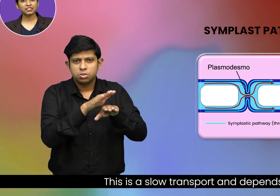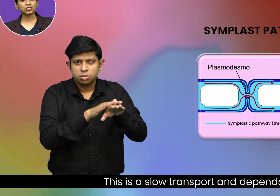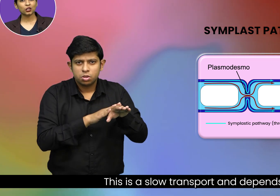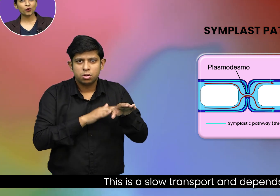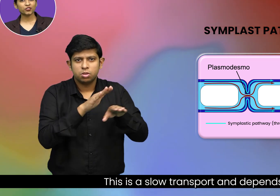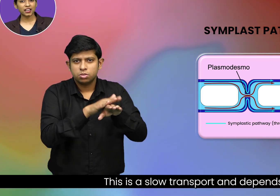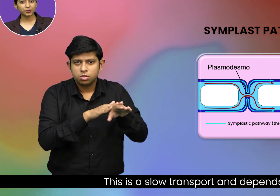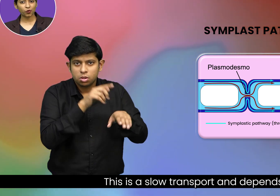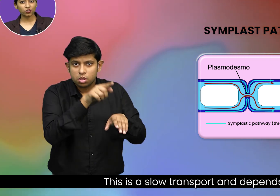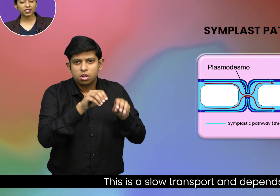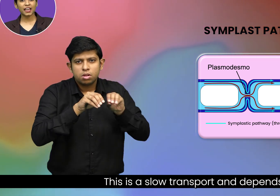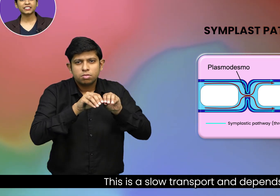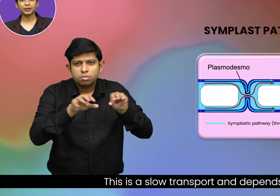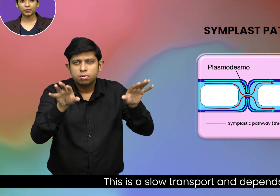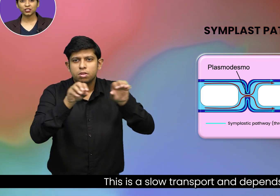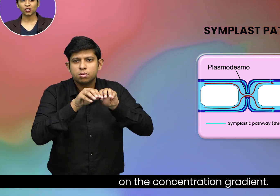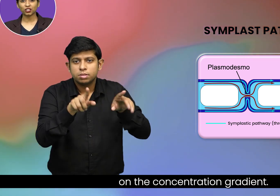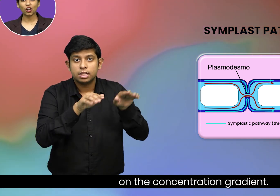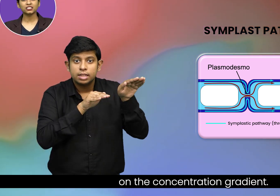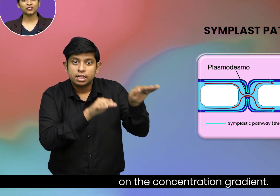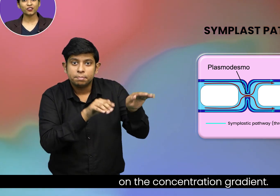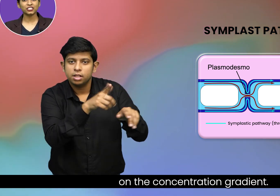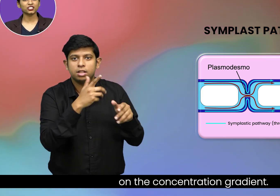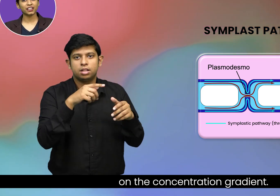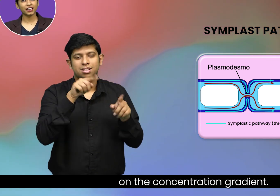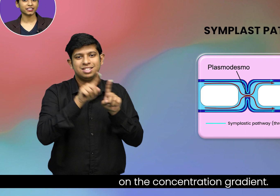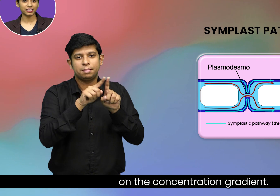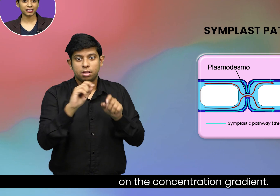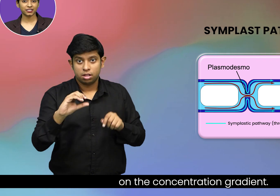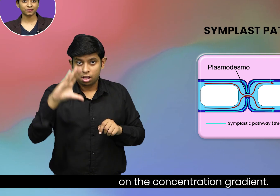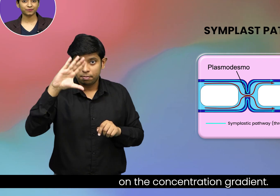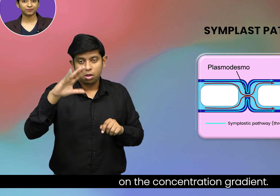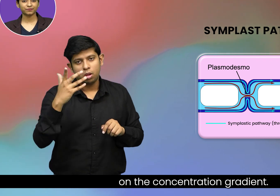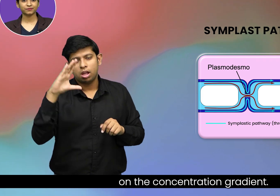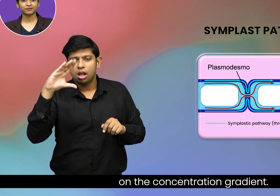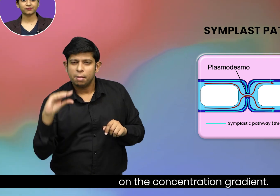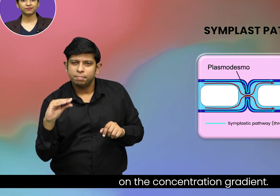This is a slow transport and depends on the concentration gradient.